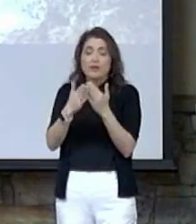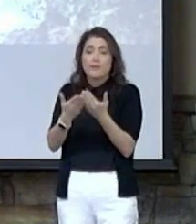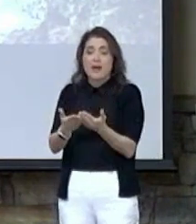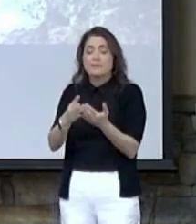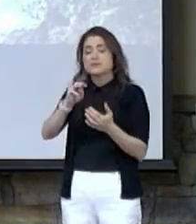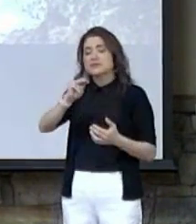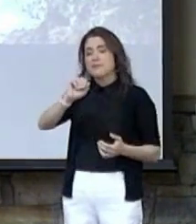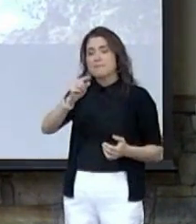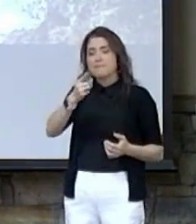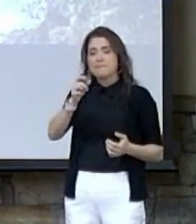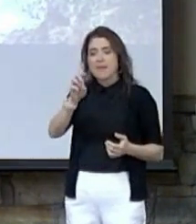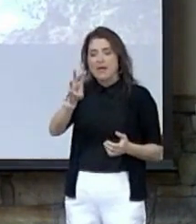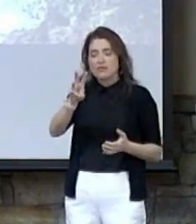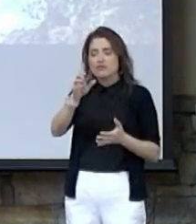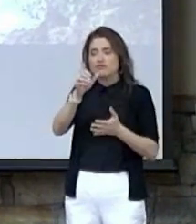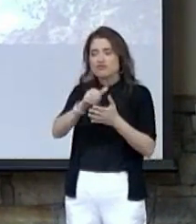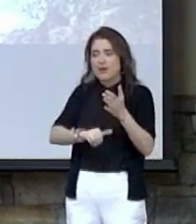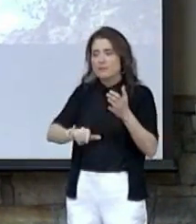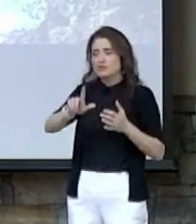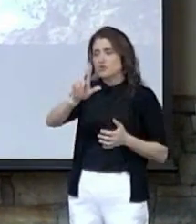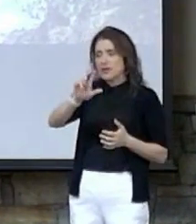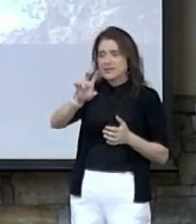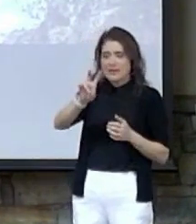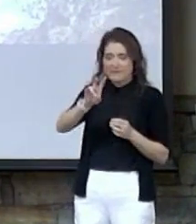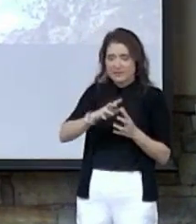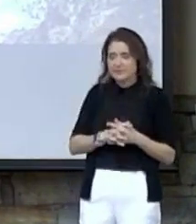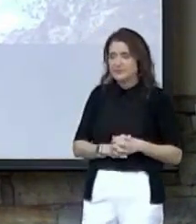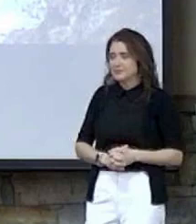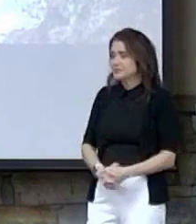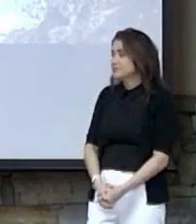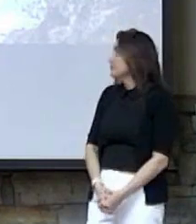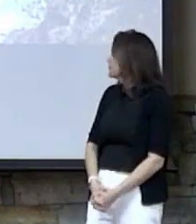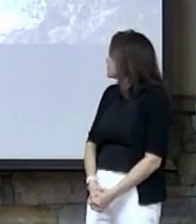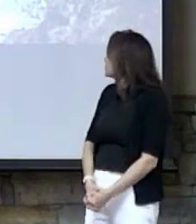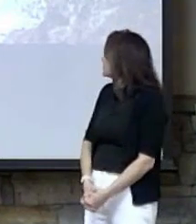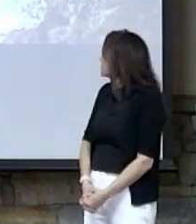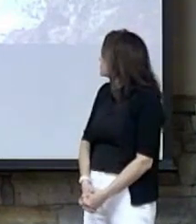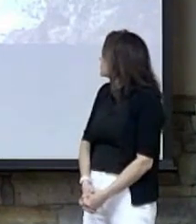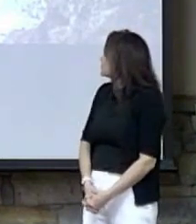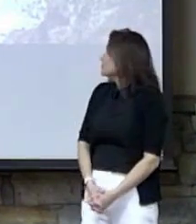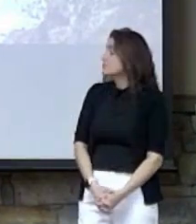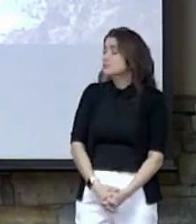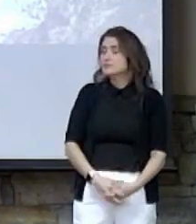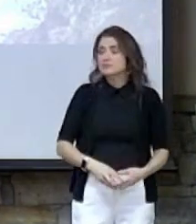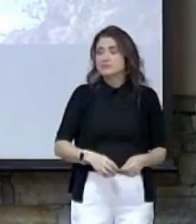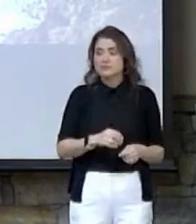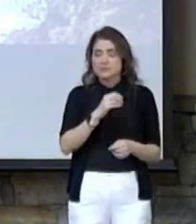27. Matthew chapter 27.